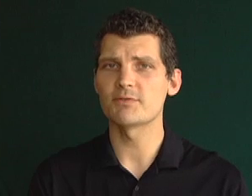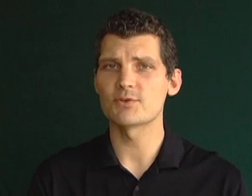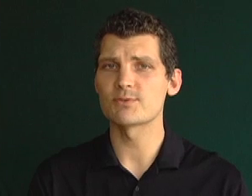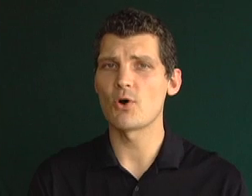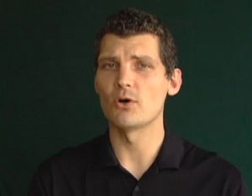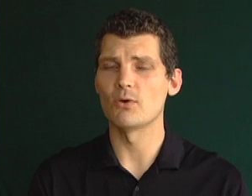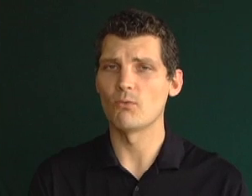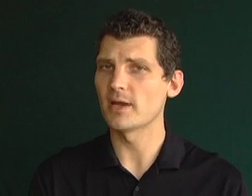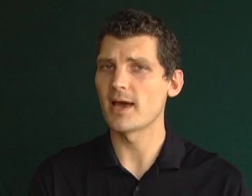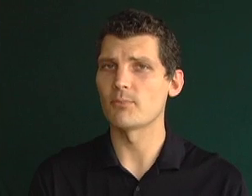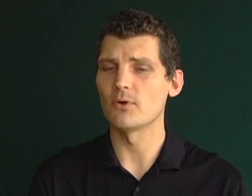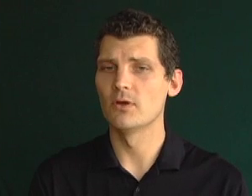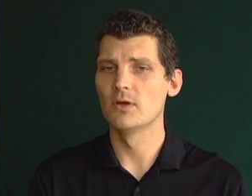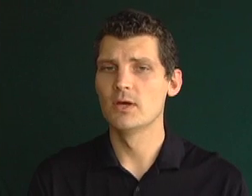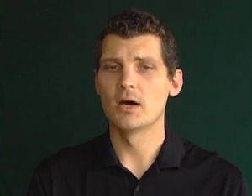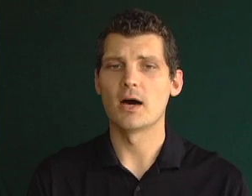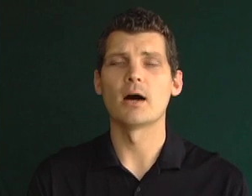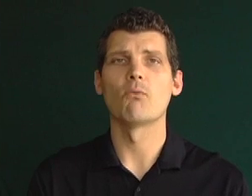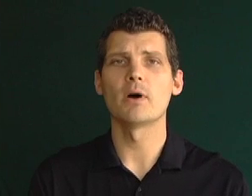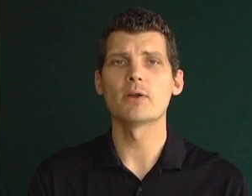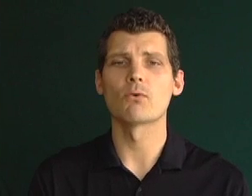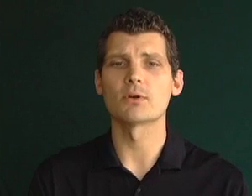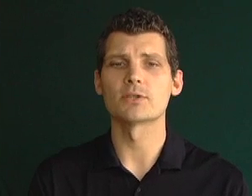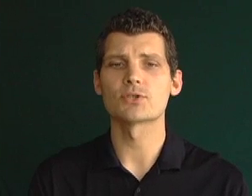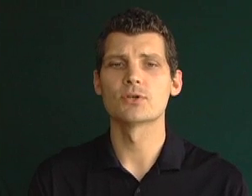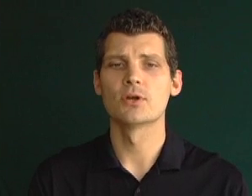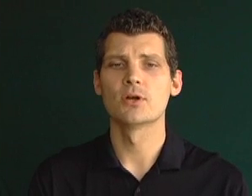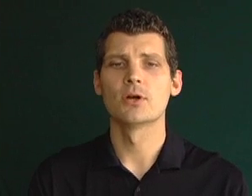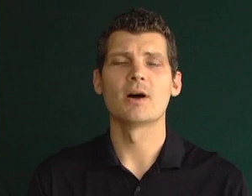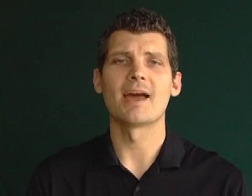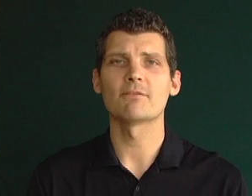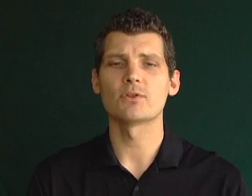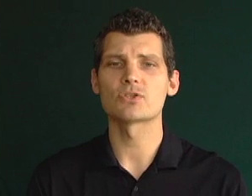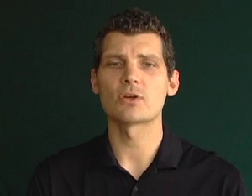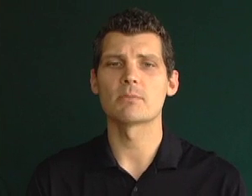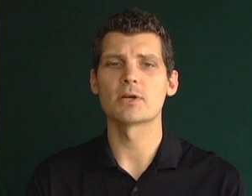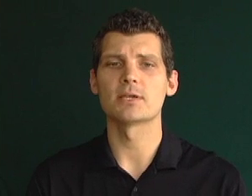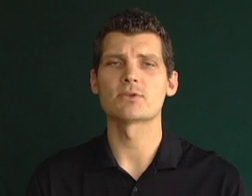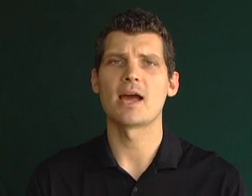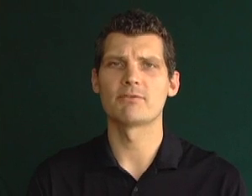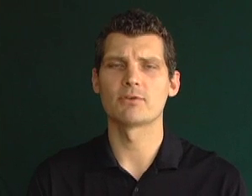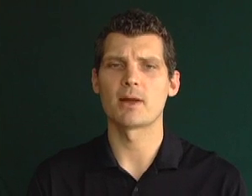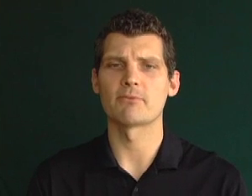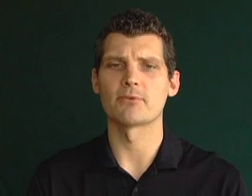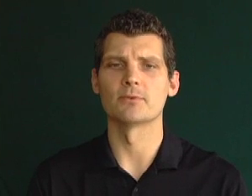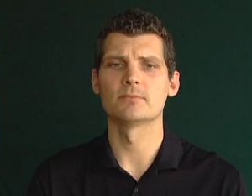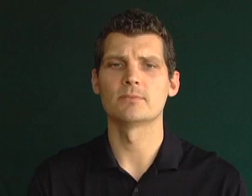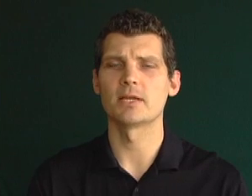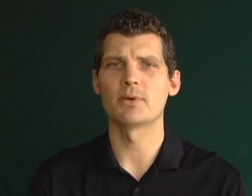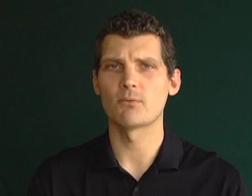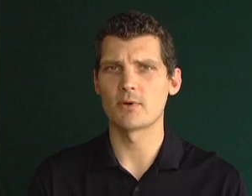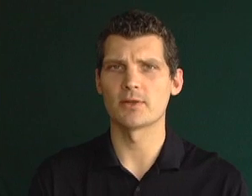if they're small, 1 apple, 1 orange, a handful of strawberries, or half a grapefruit. You got to pick 1 of